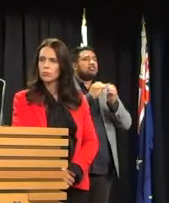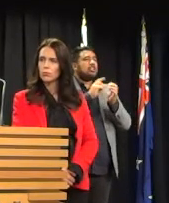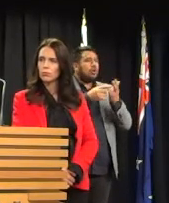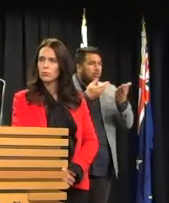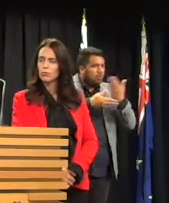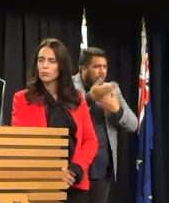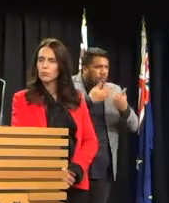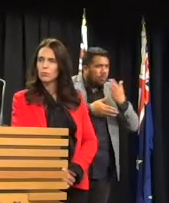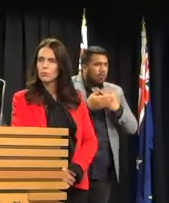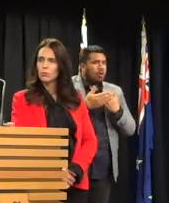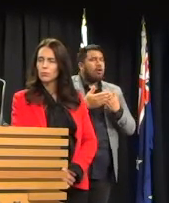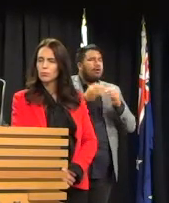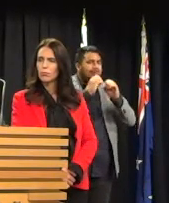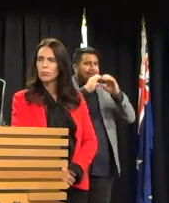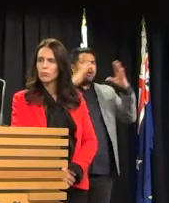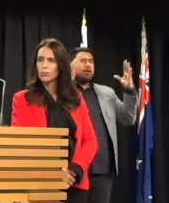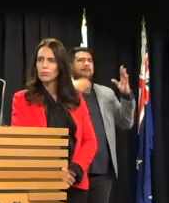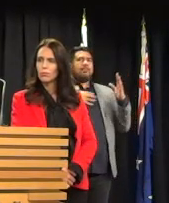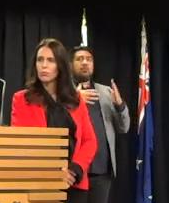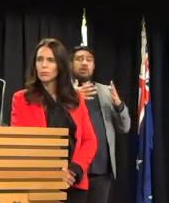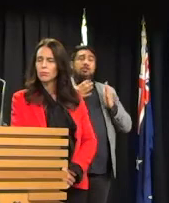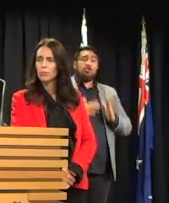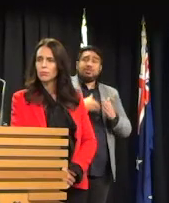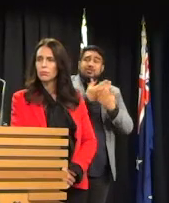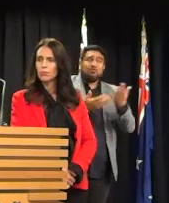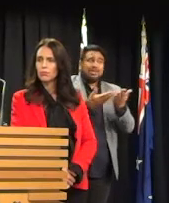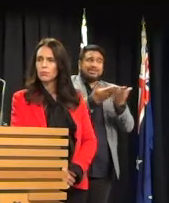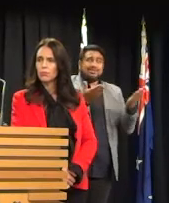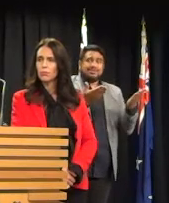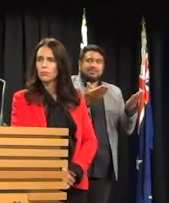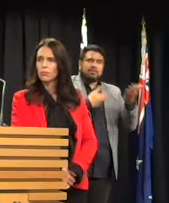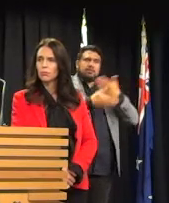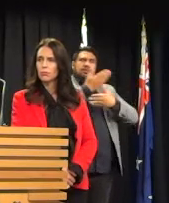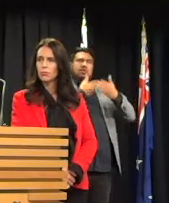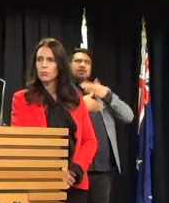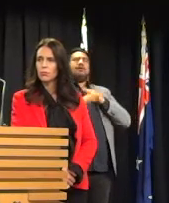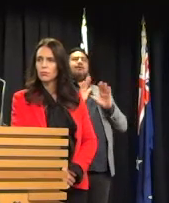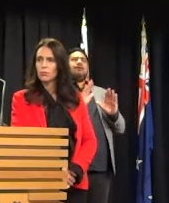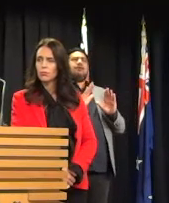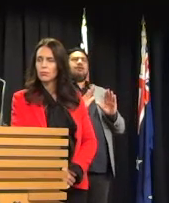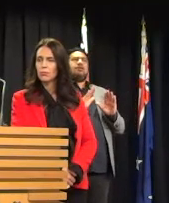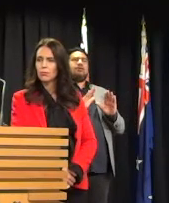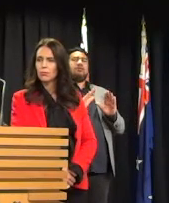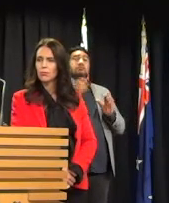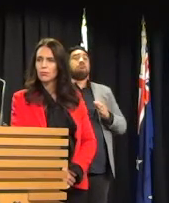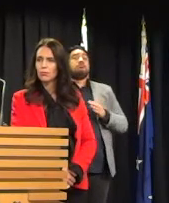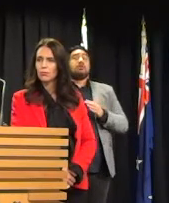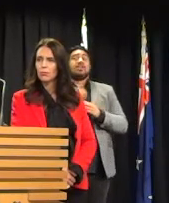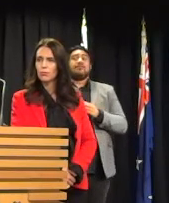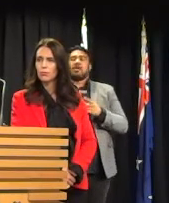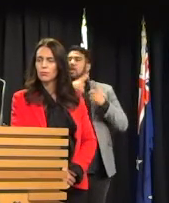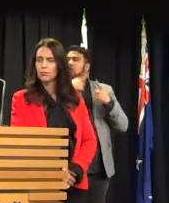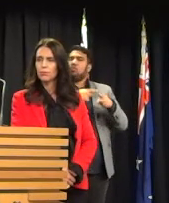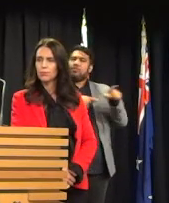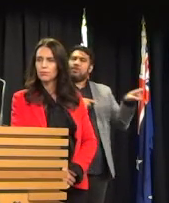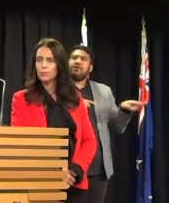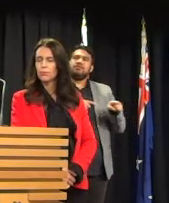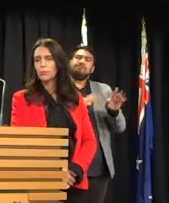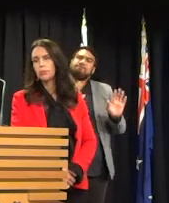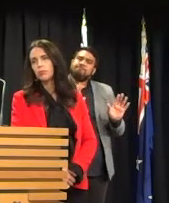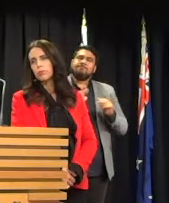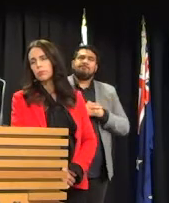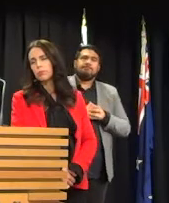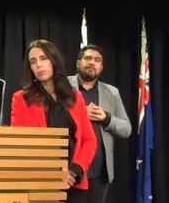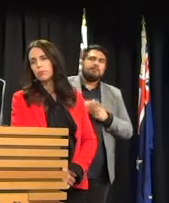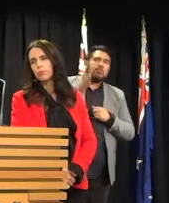real human stories on the ground. And I think that those interactions were ignored by the previous government's approach. At a broader level,